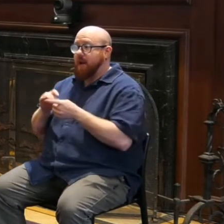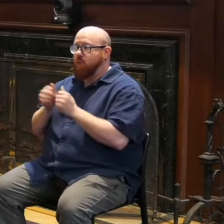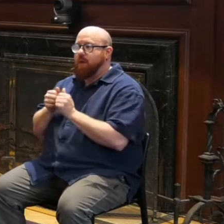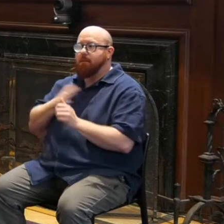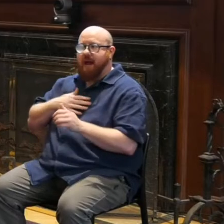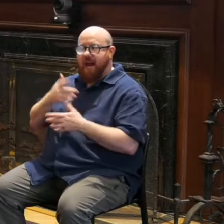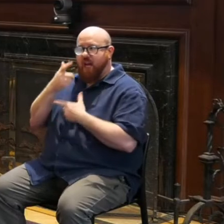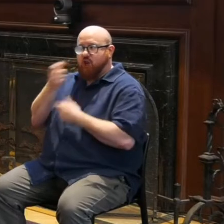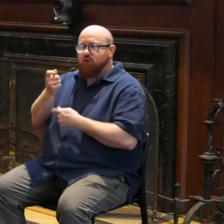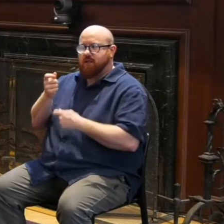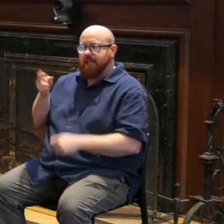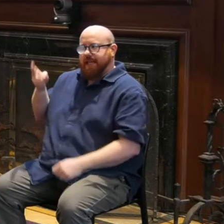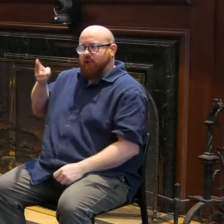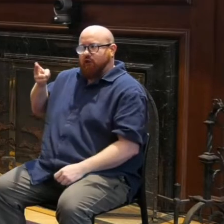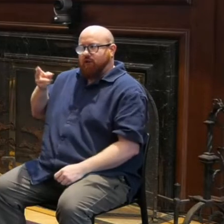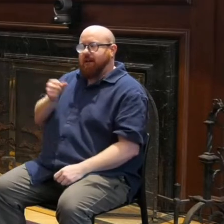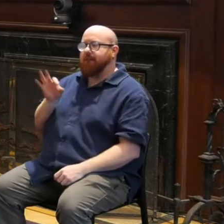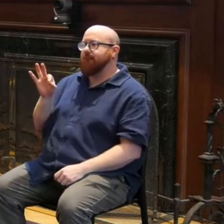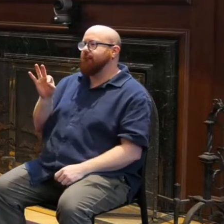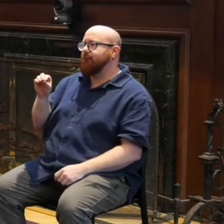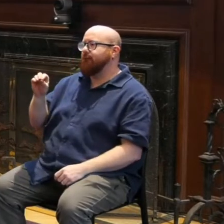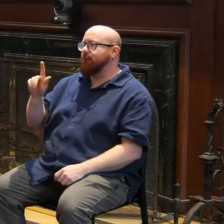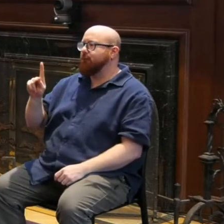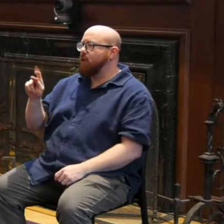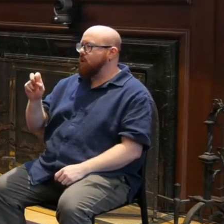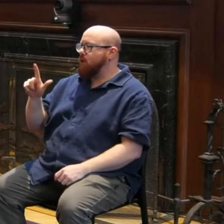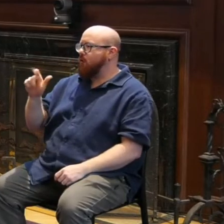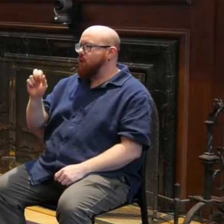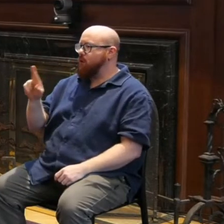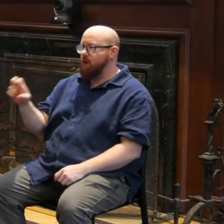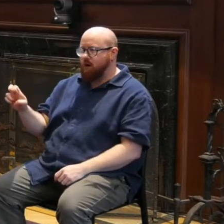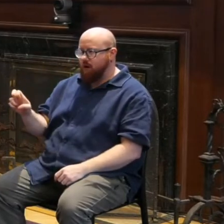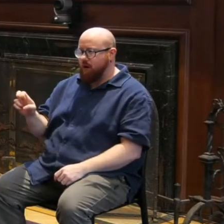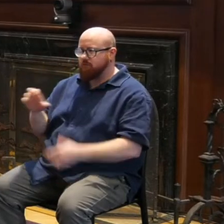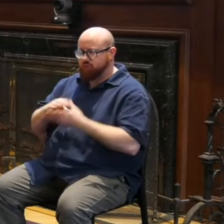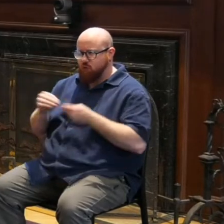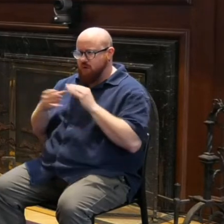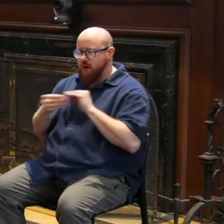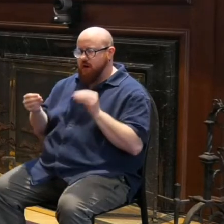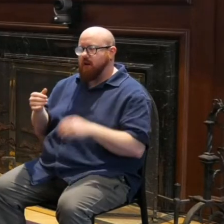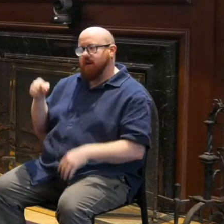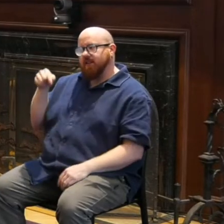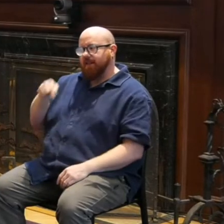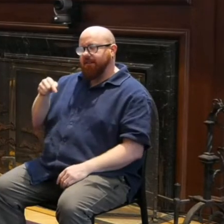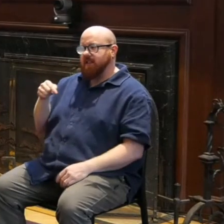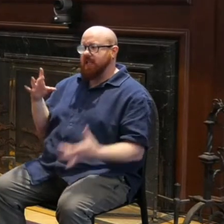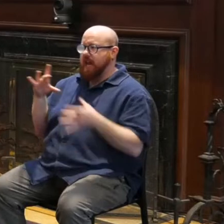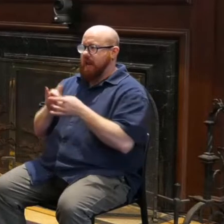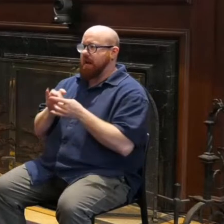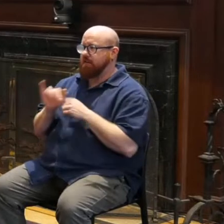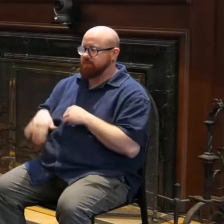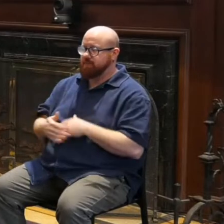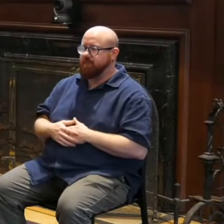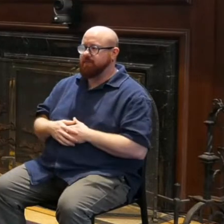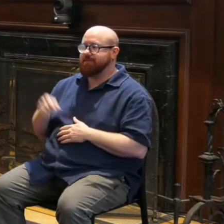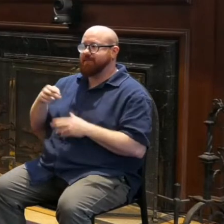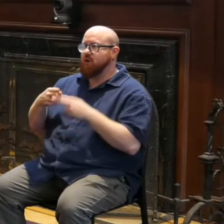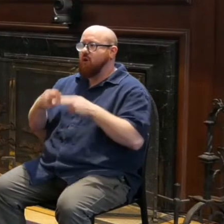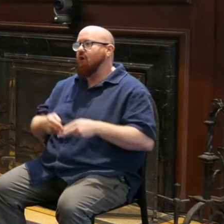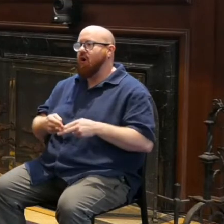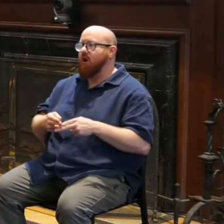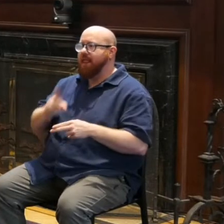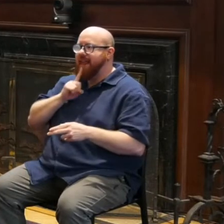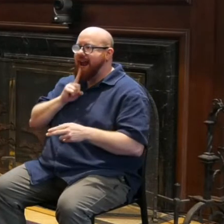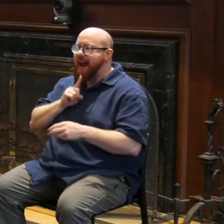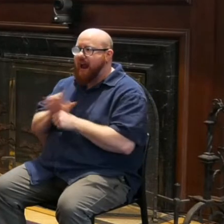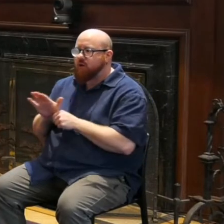and folklore. And so this kind of came out of that. This is actually, this is called The Actual